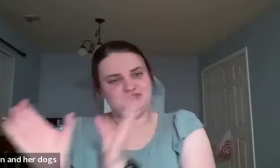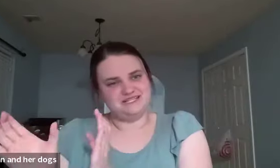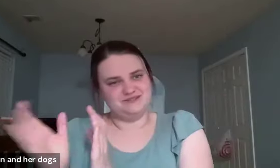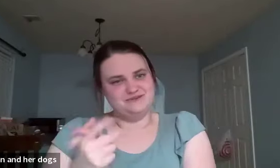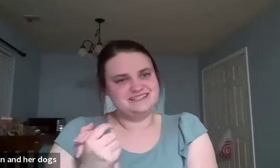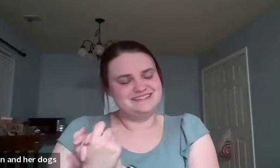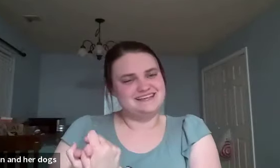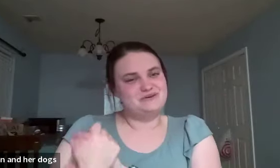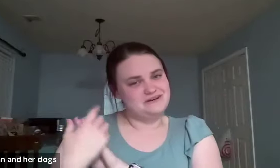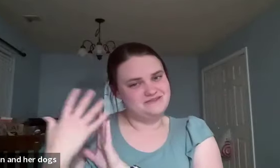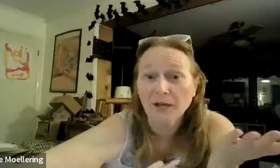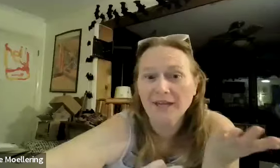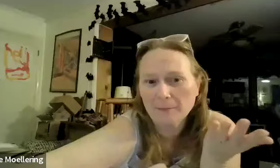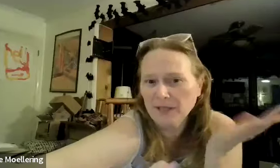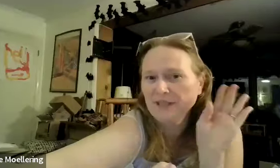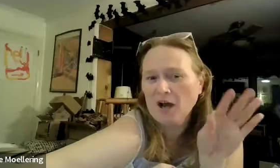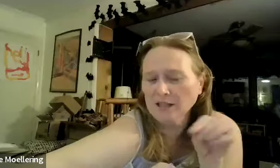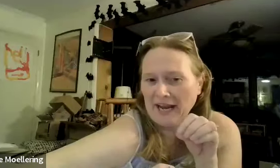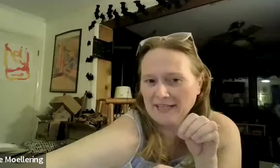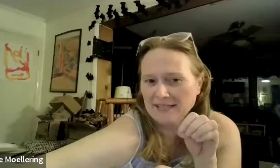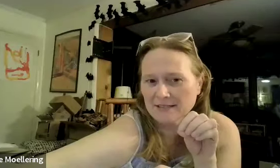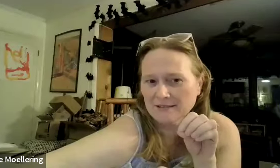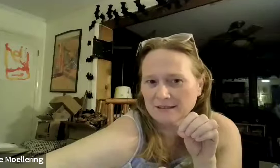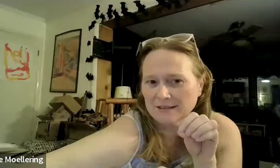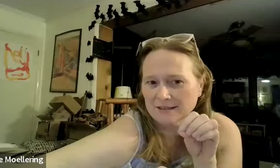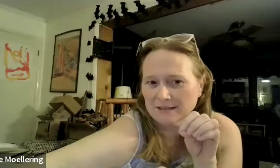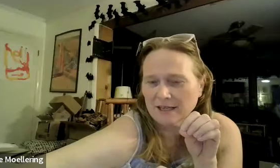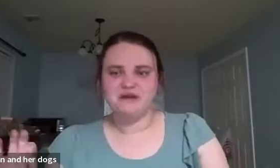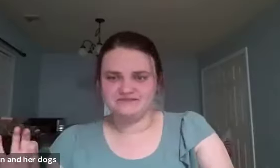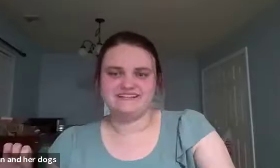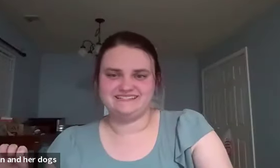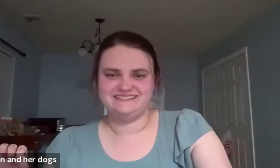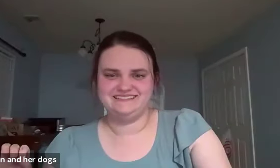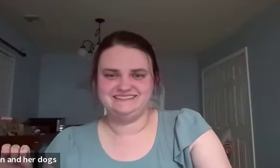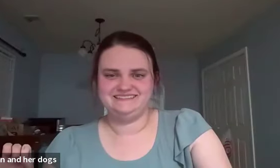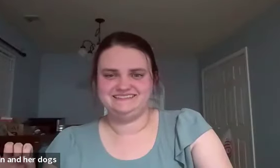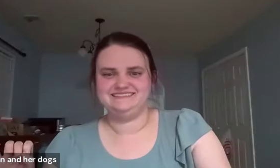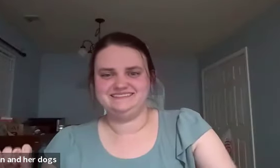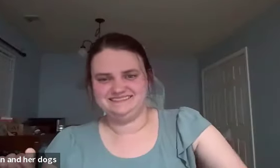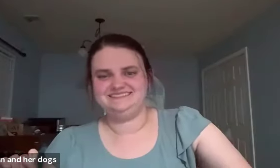do Christmas ones. No, 'cause I that's did I put in the holidays. perfect. I put in Perfect. the major holidays we did last